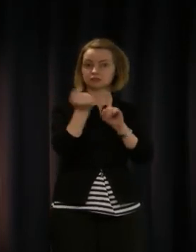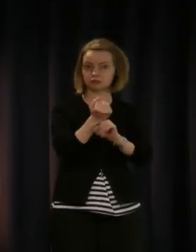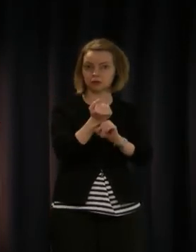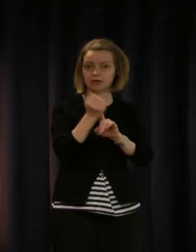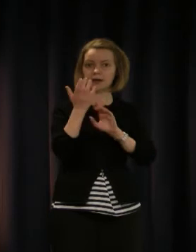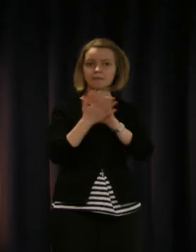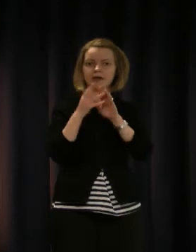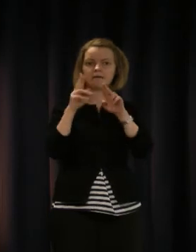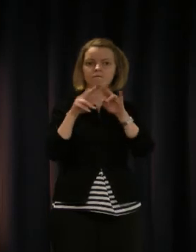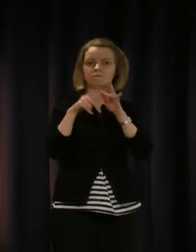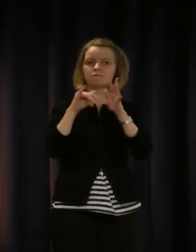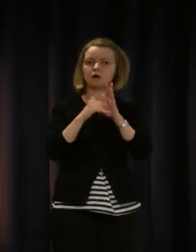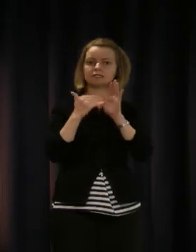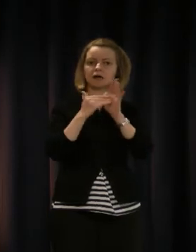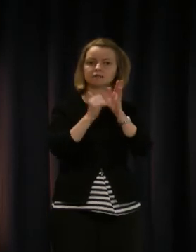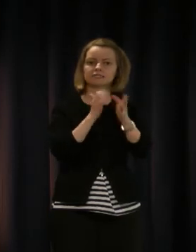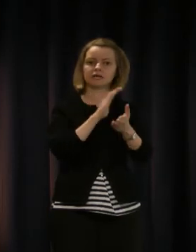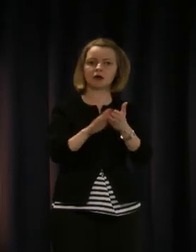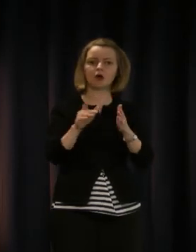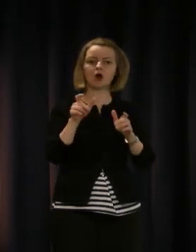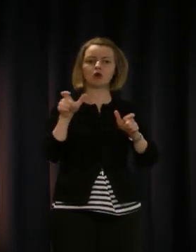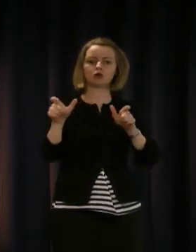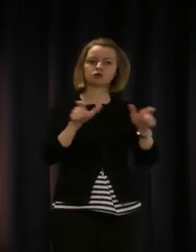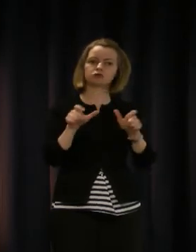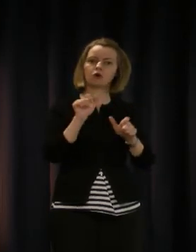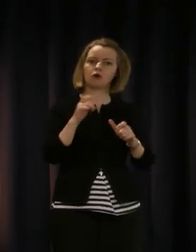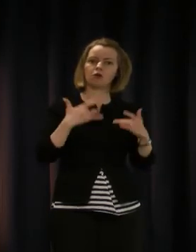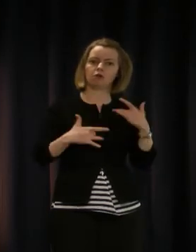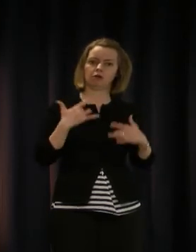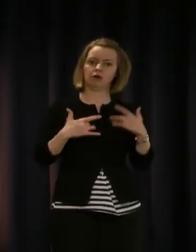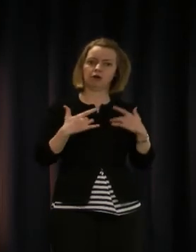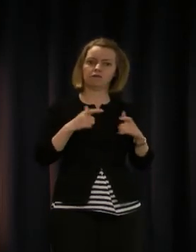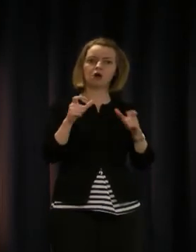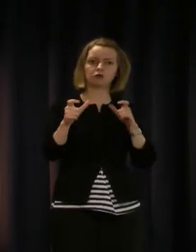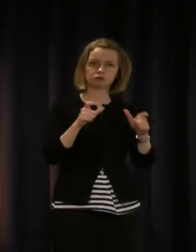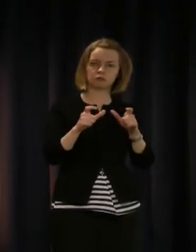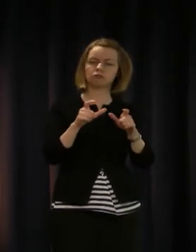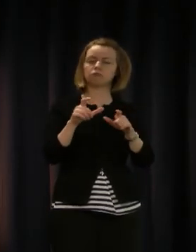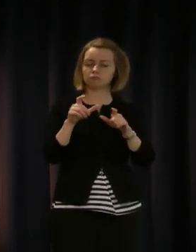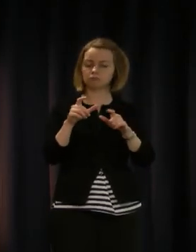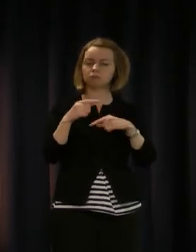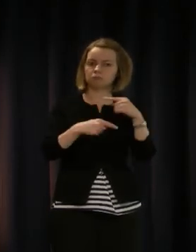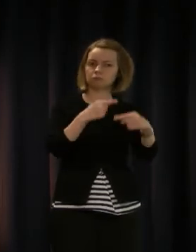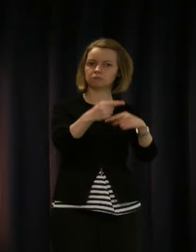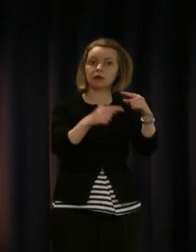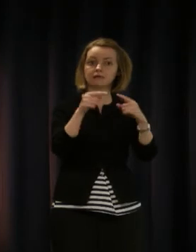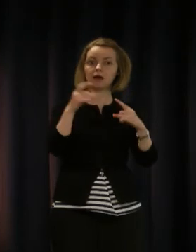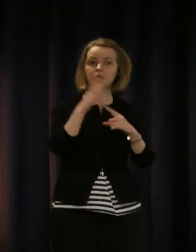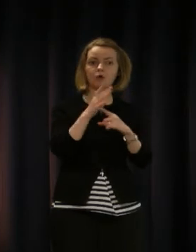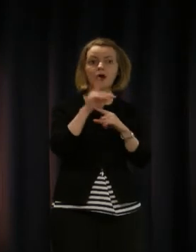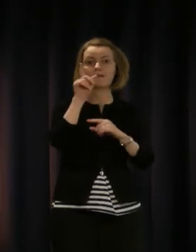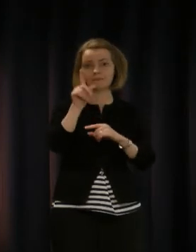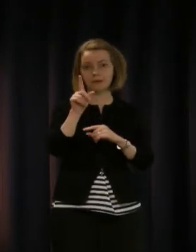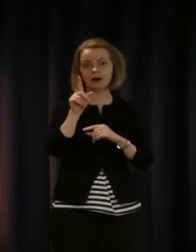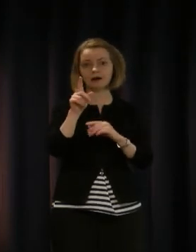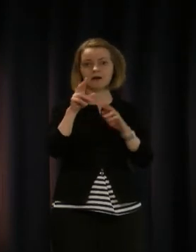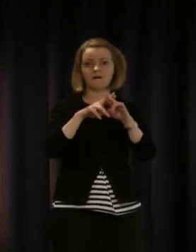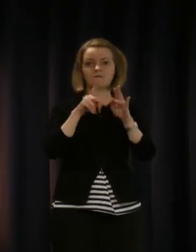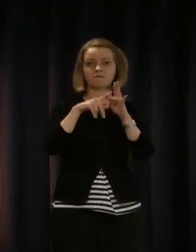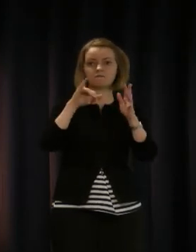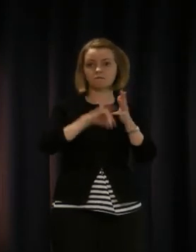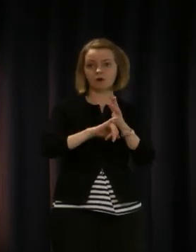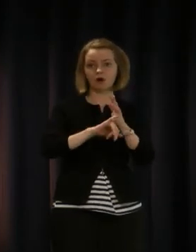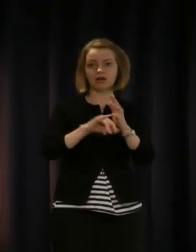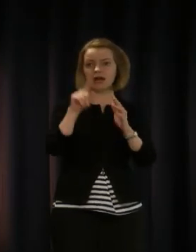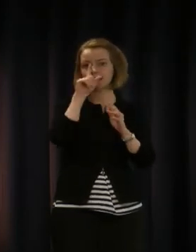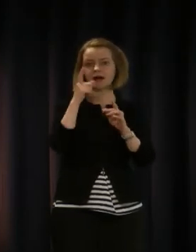was help Sarah take more control over her life, and that was important, but it couldn't overturn the contractual